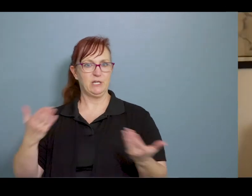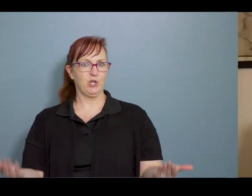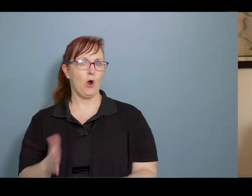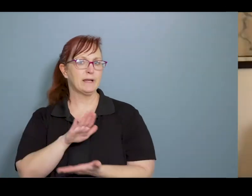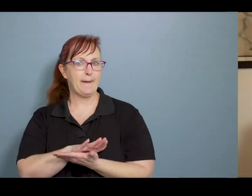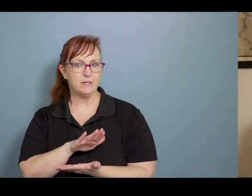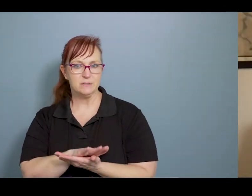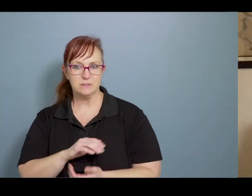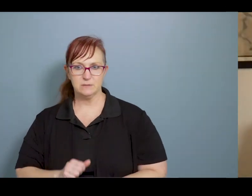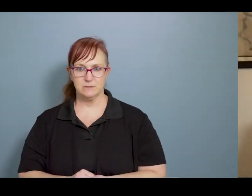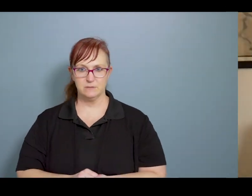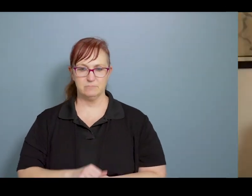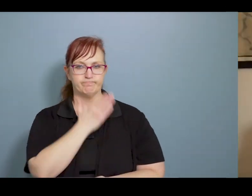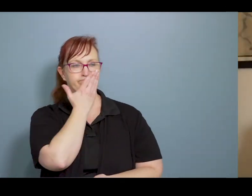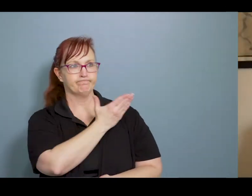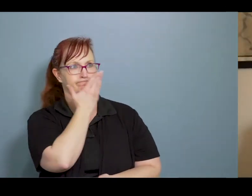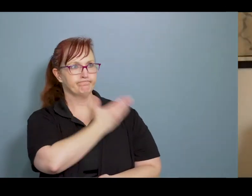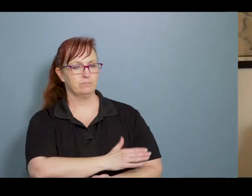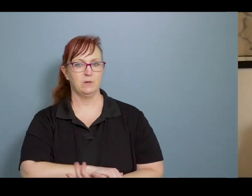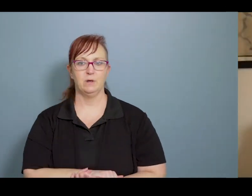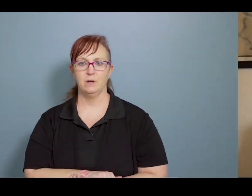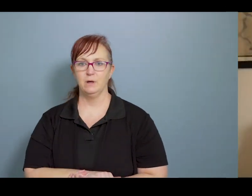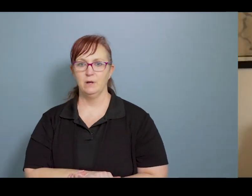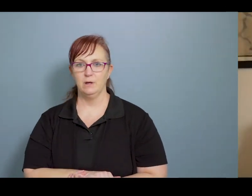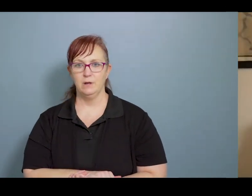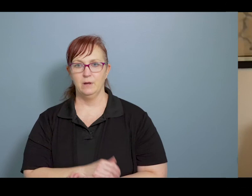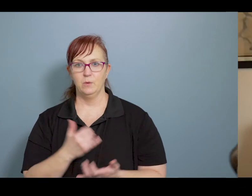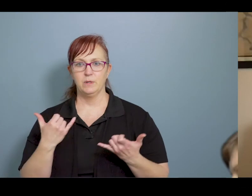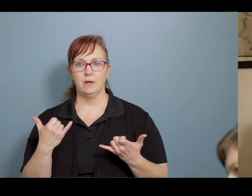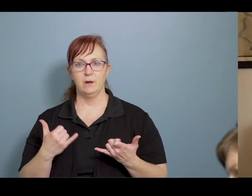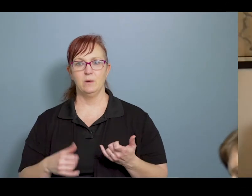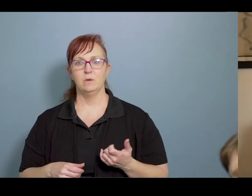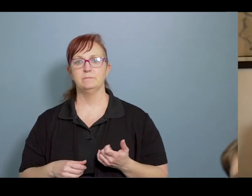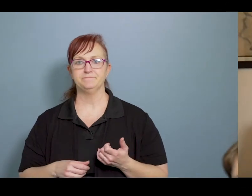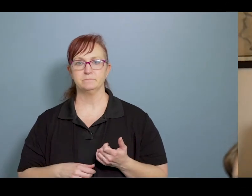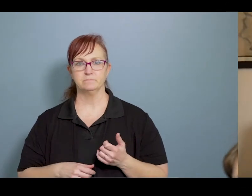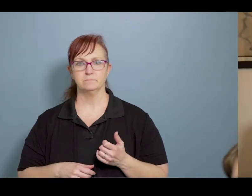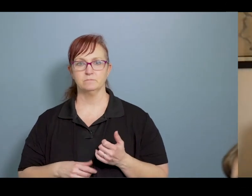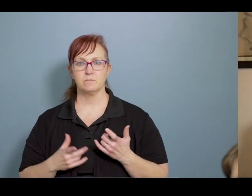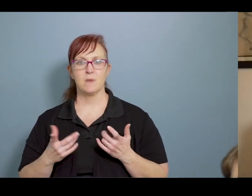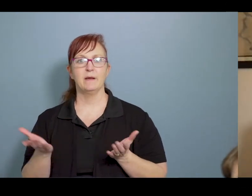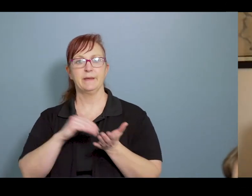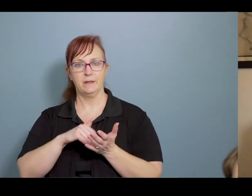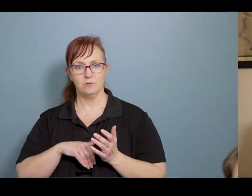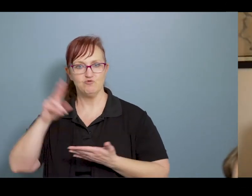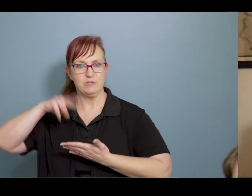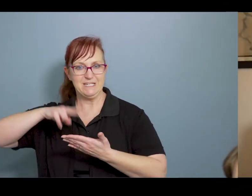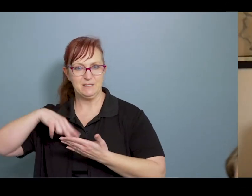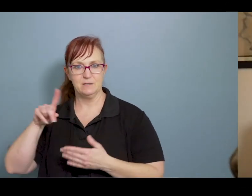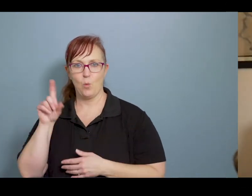Thank you, Ryan. Bert, Denise, appreciate that. I'm going to jump back into the Q&A here and try to pick off a couple of